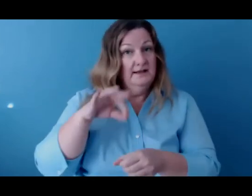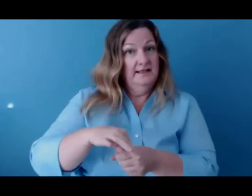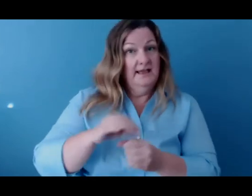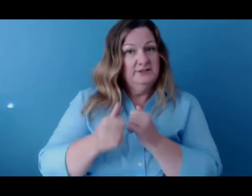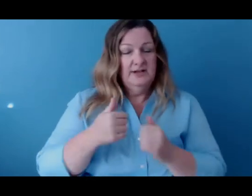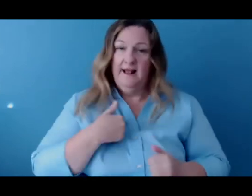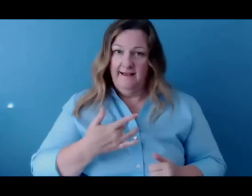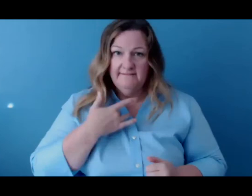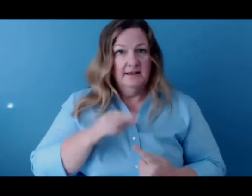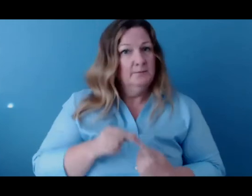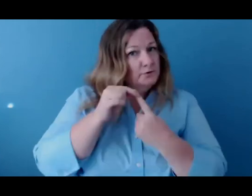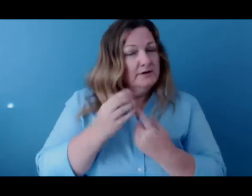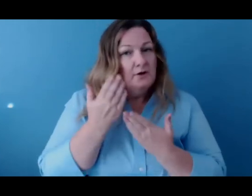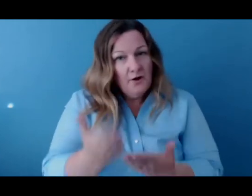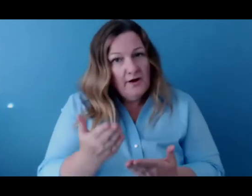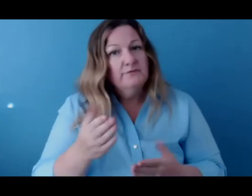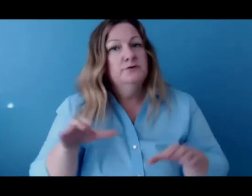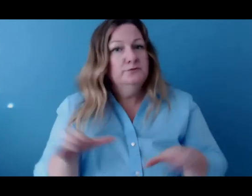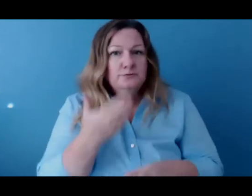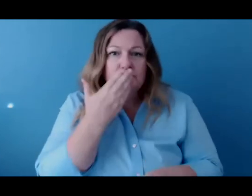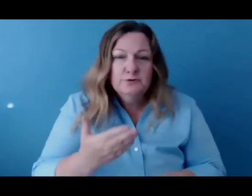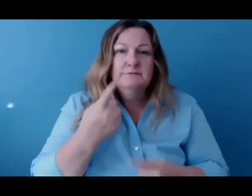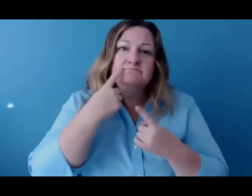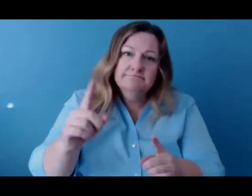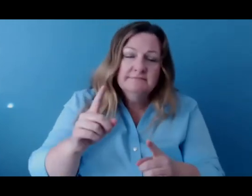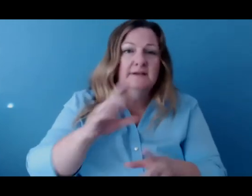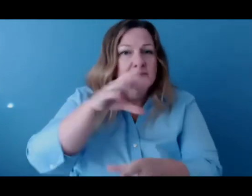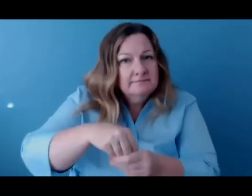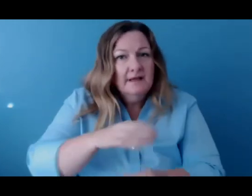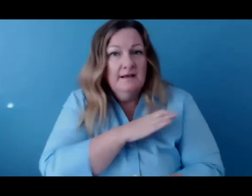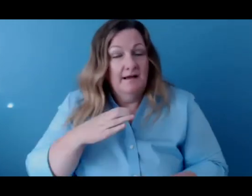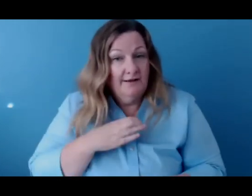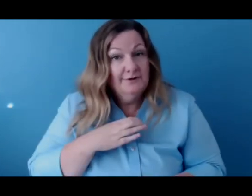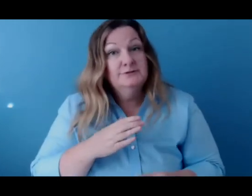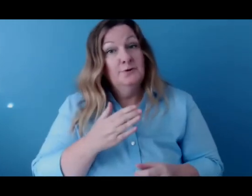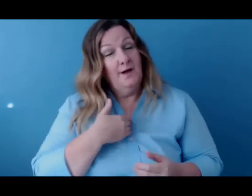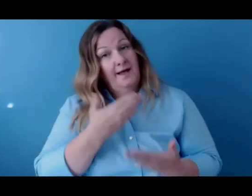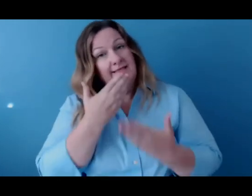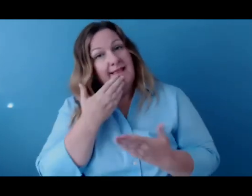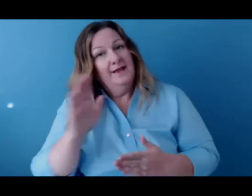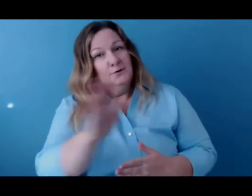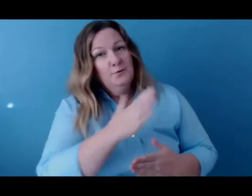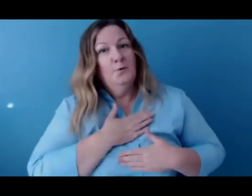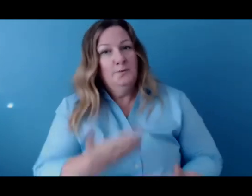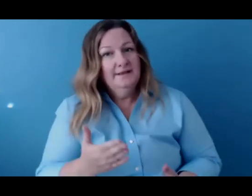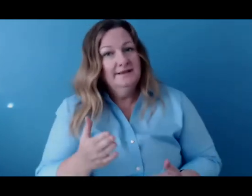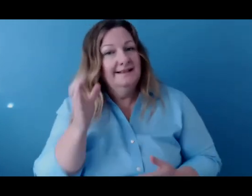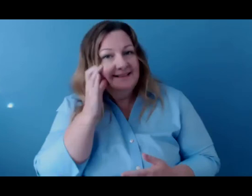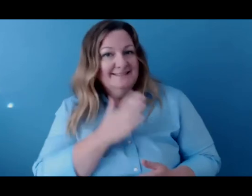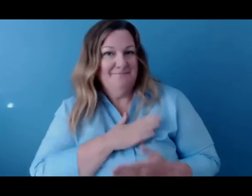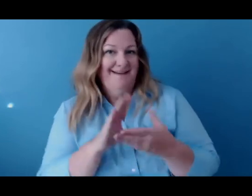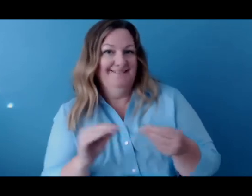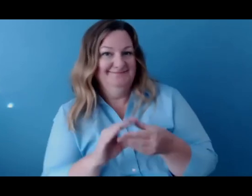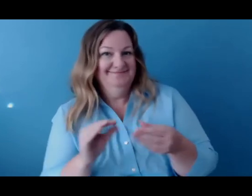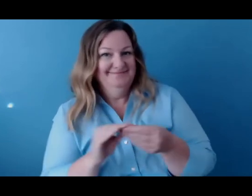offer and go back and do real good and be a really productive member of Congress. So I just appreciate your willingness to come and listen to me. This is what I signed up